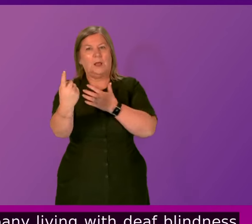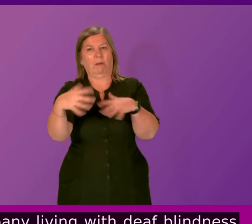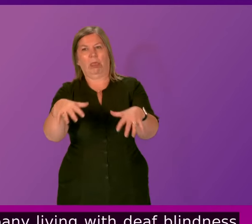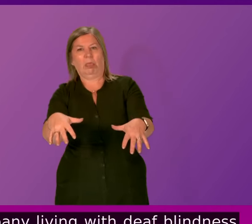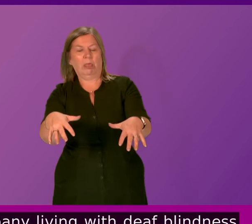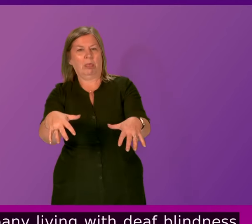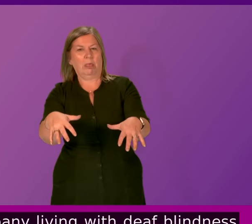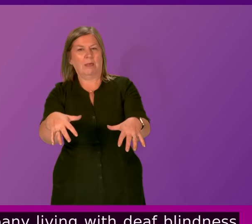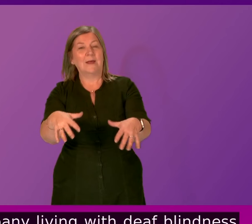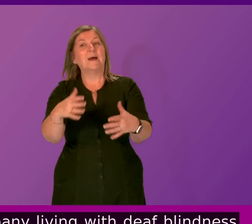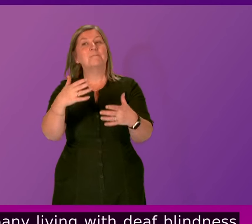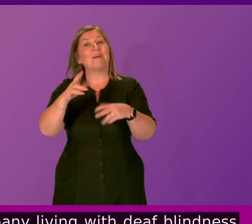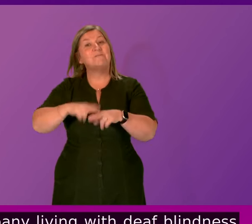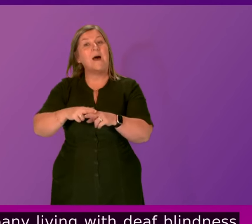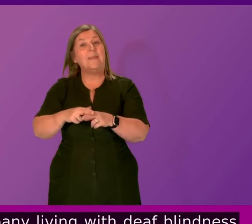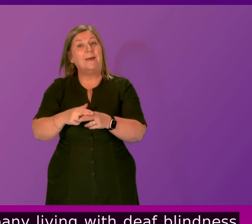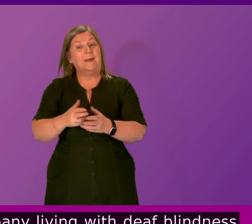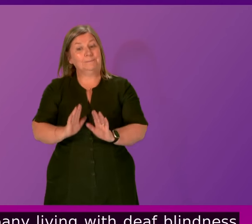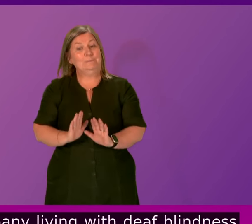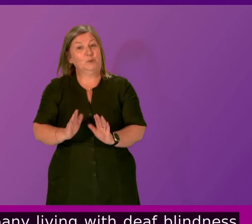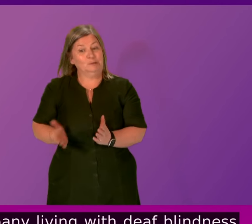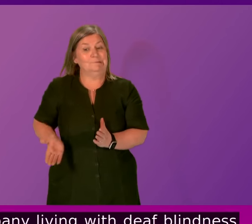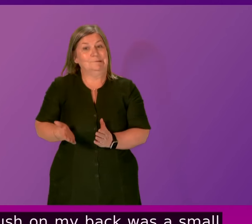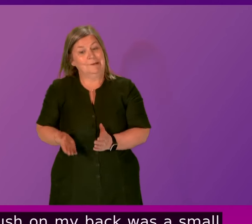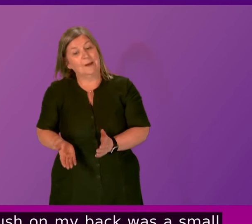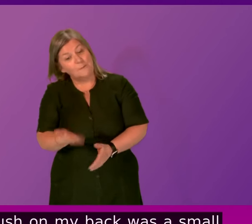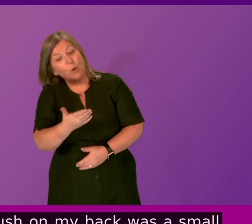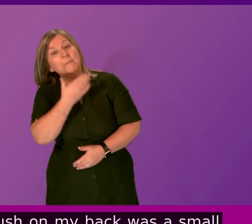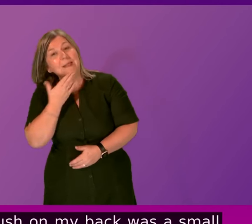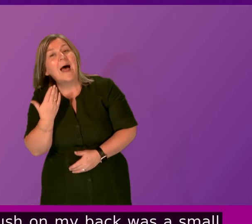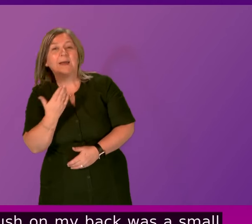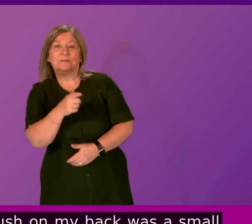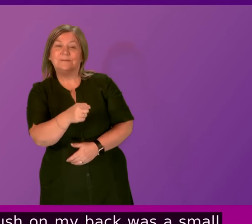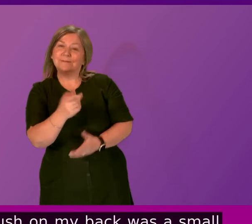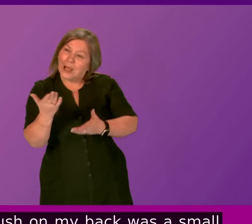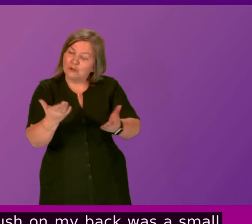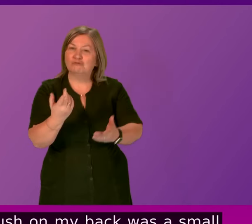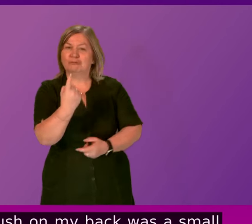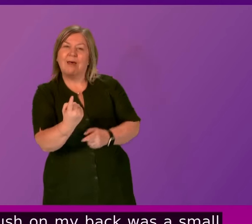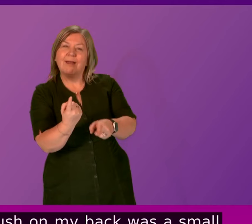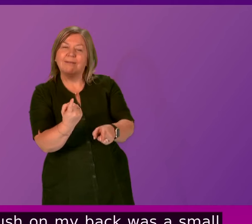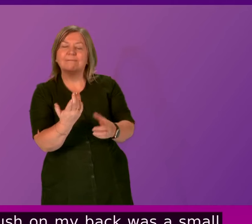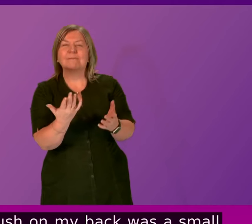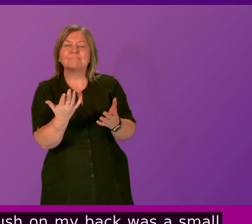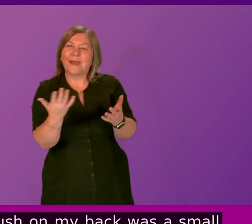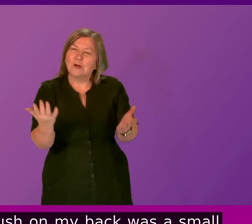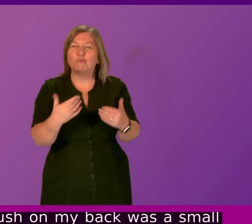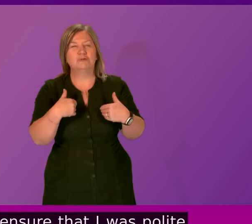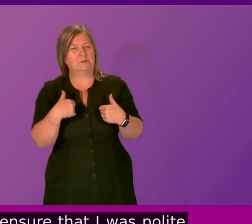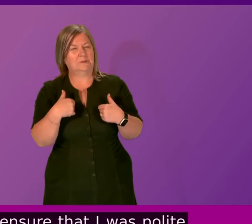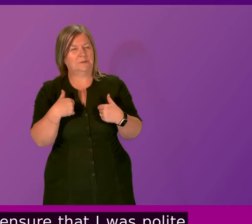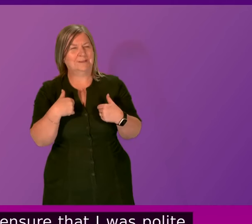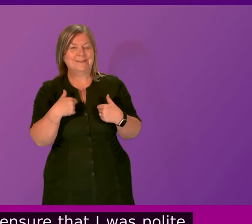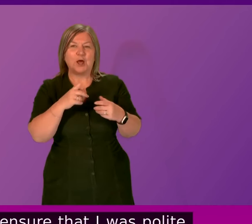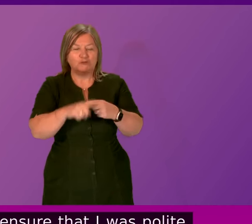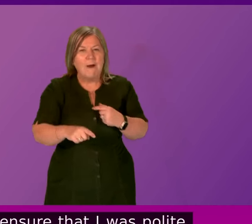a small but significant teaching to ensure that I was polite, introducing myself and encouraging me to have